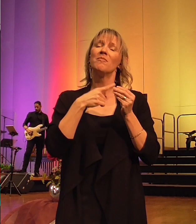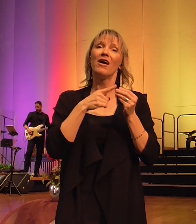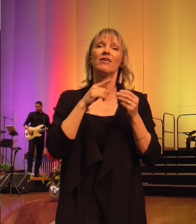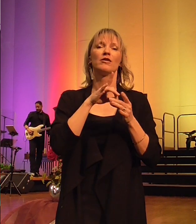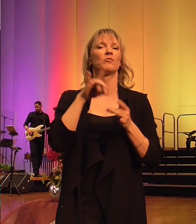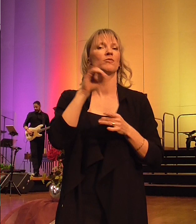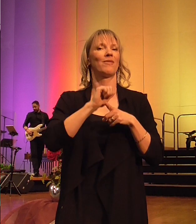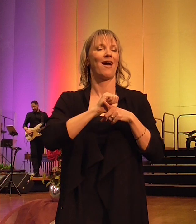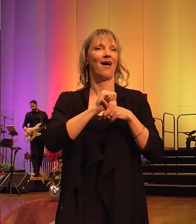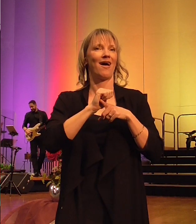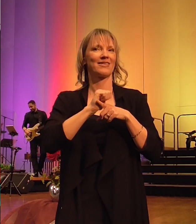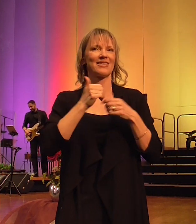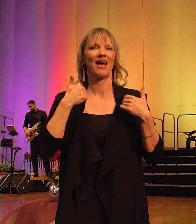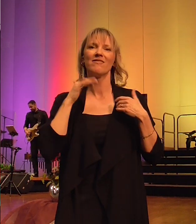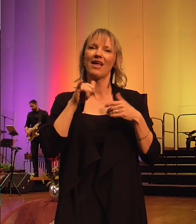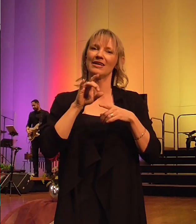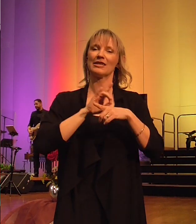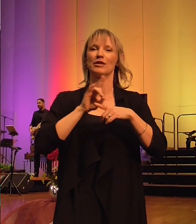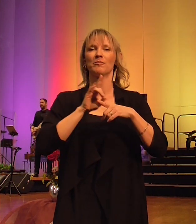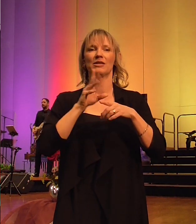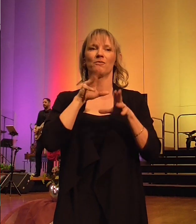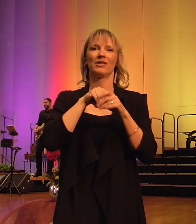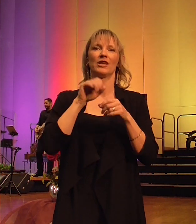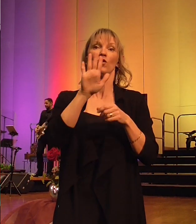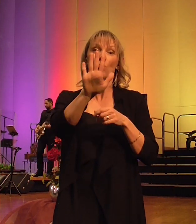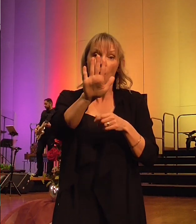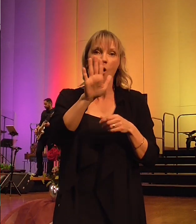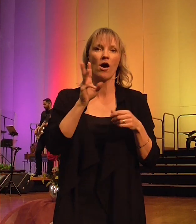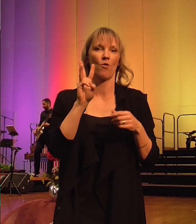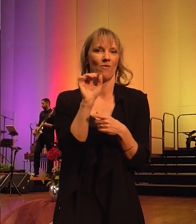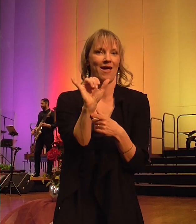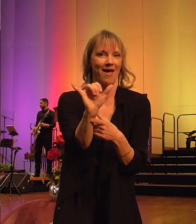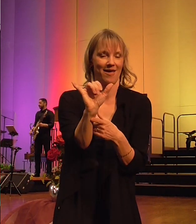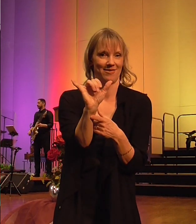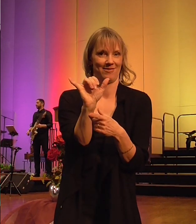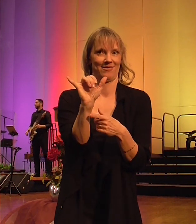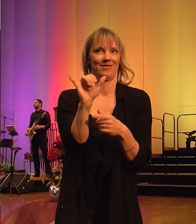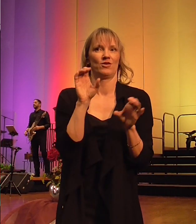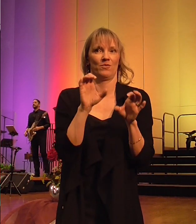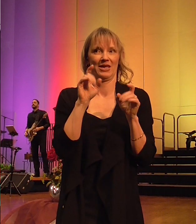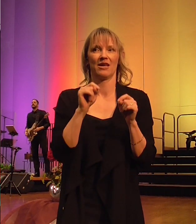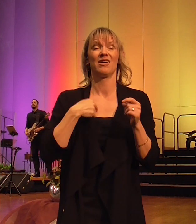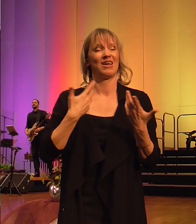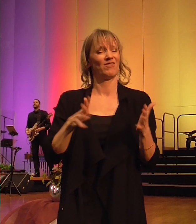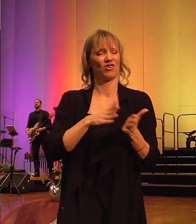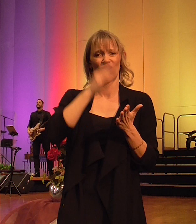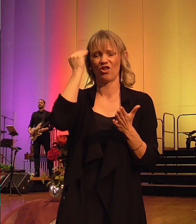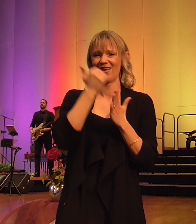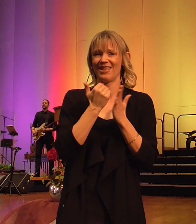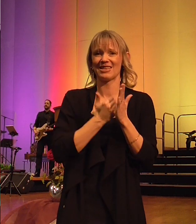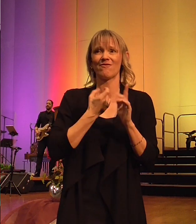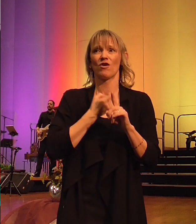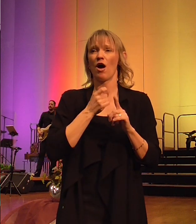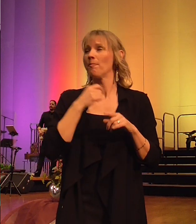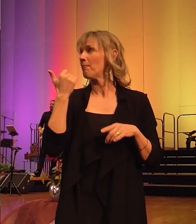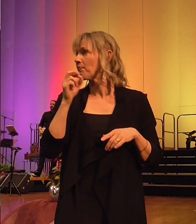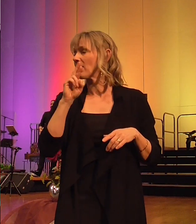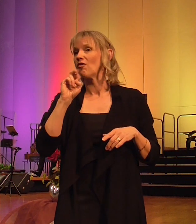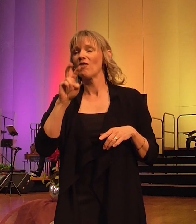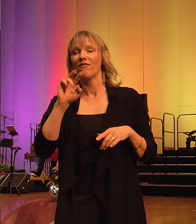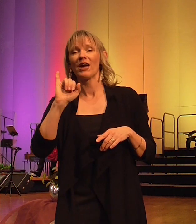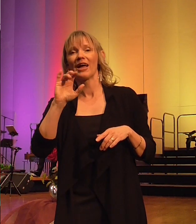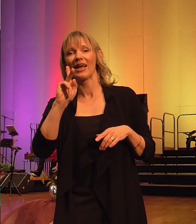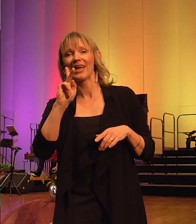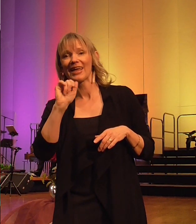spiritual practice and having the discipline in your way of doing discipline. I have learned a lesson also from my colleagues, Reverends Kay and